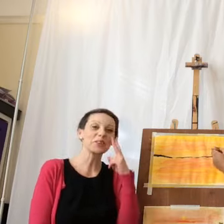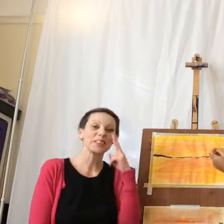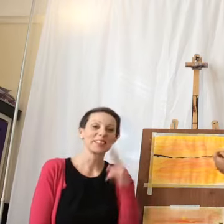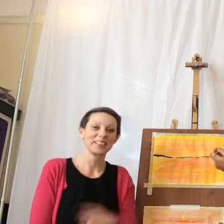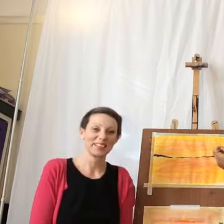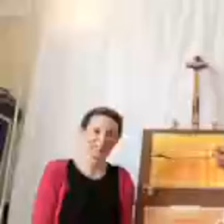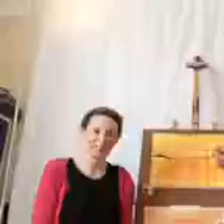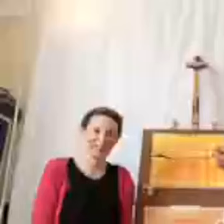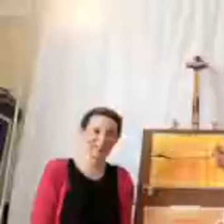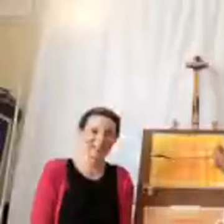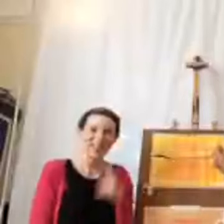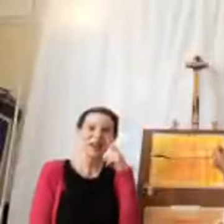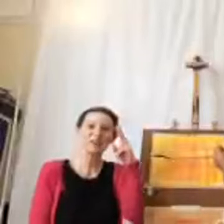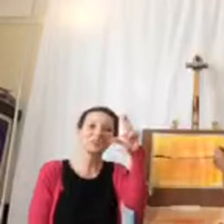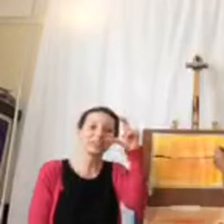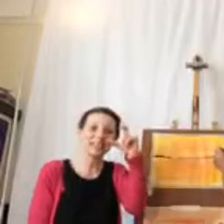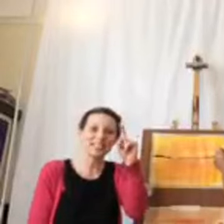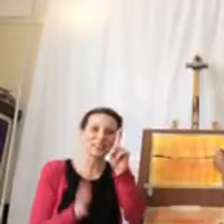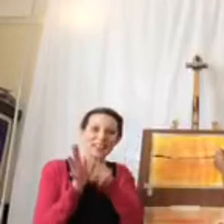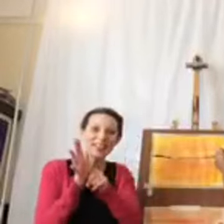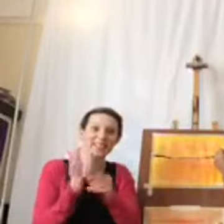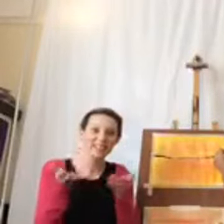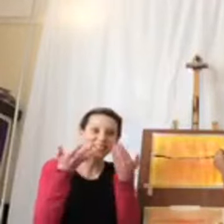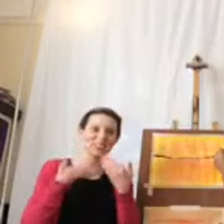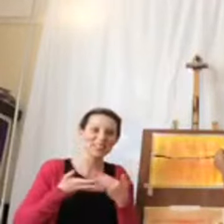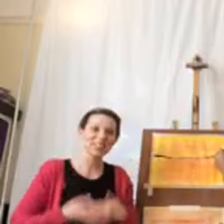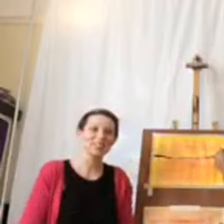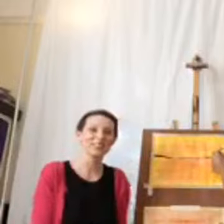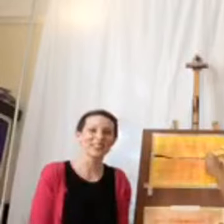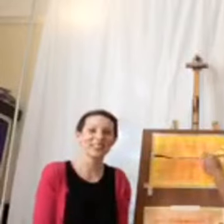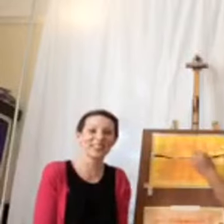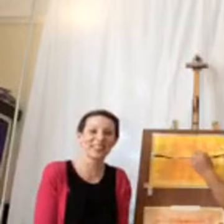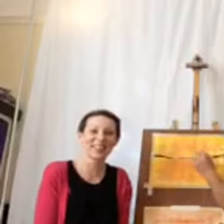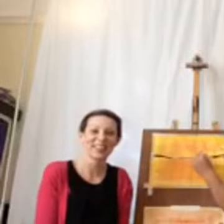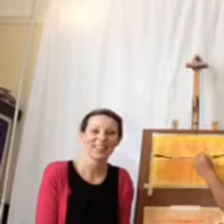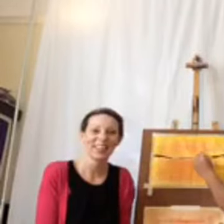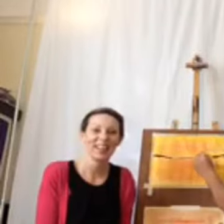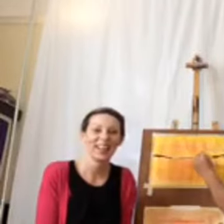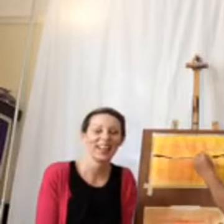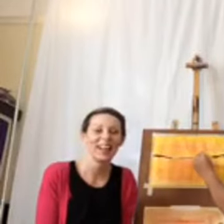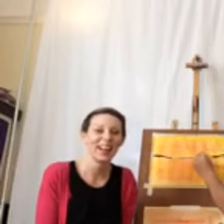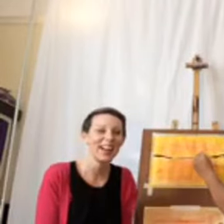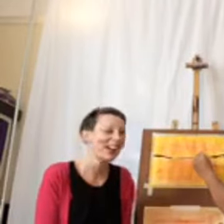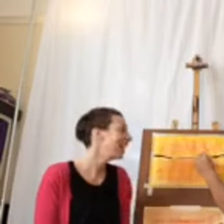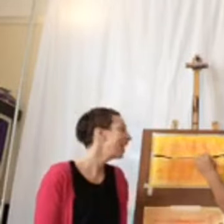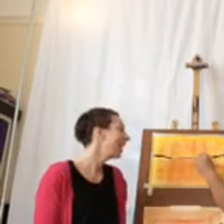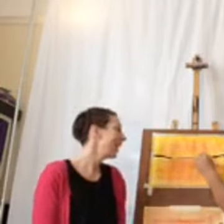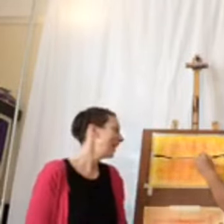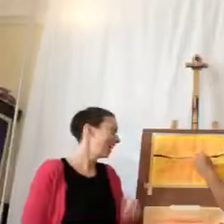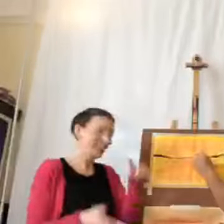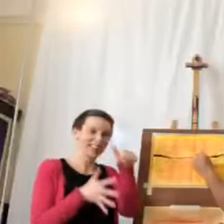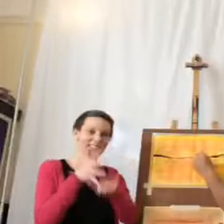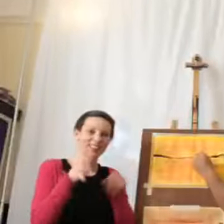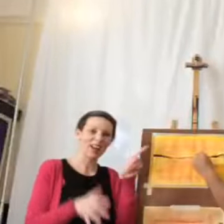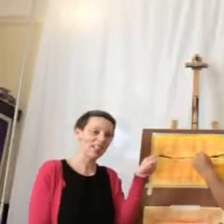Shouldn't Cindy be at work? I want to see Cindy's one later. You've got to show us. Right, so I'm going to start there.